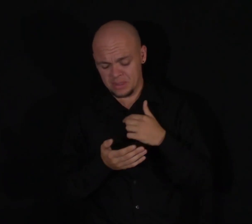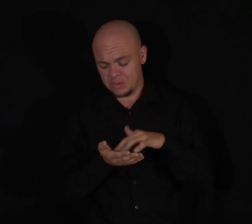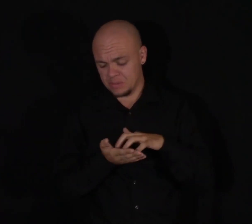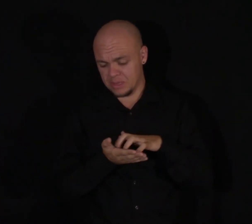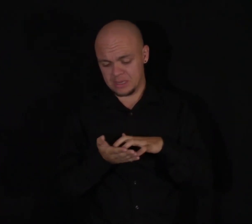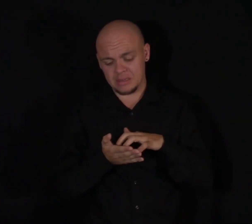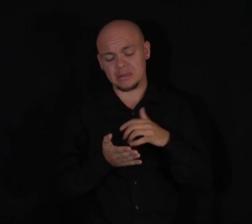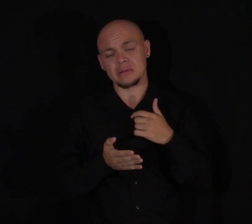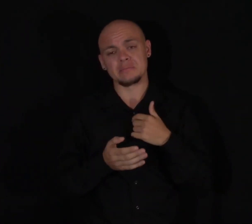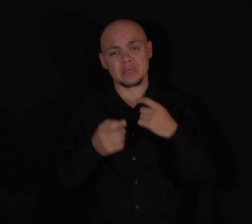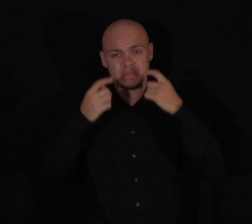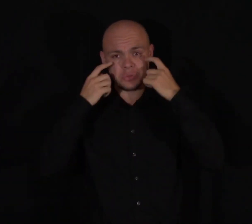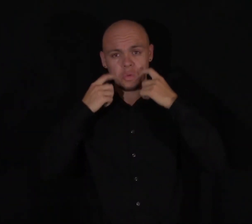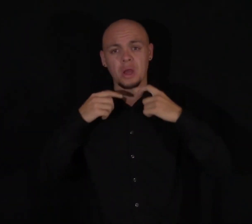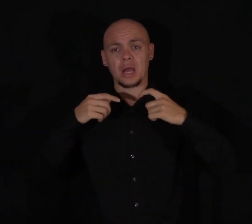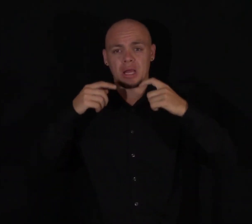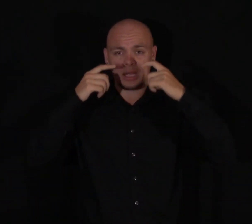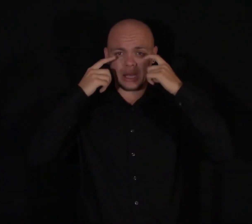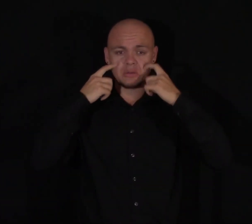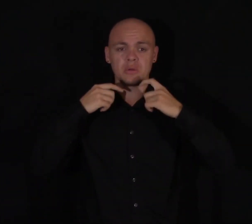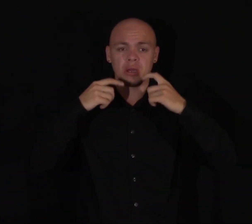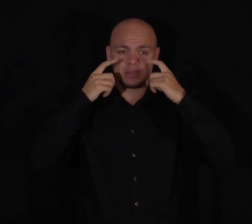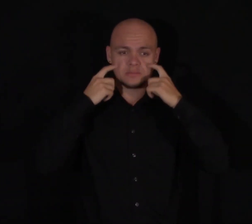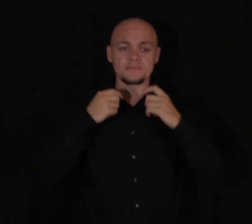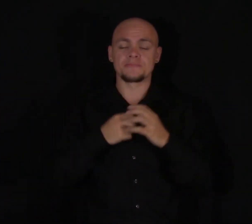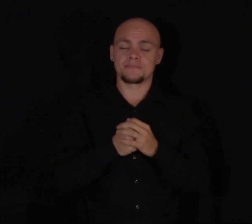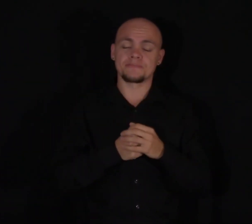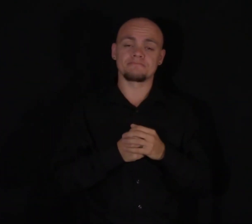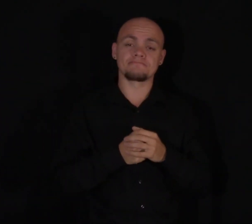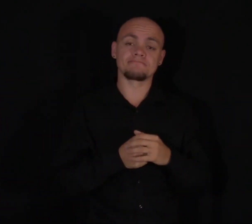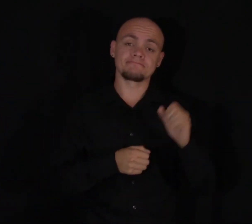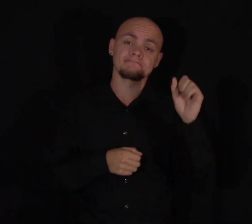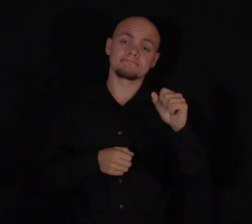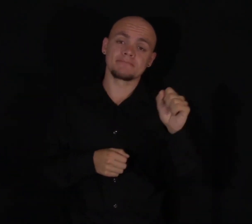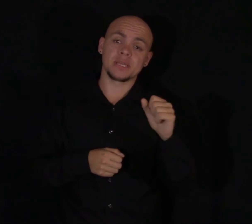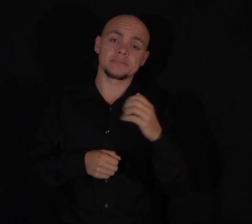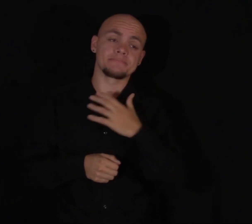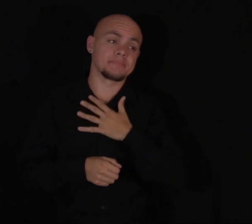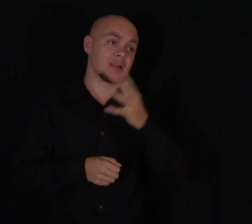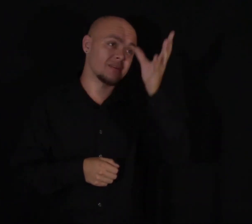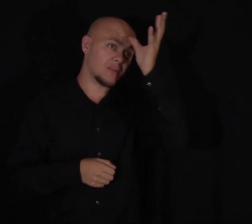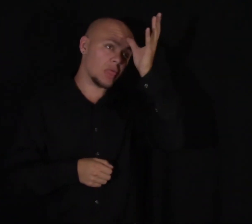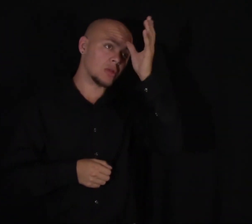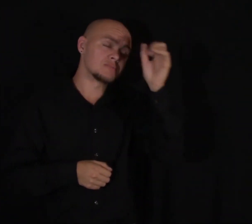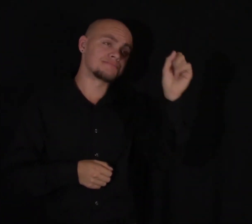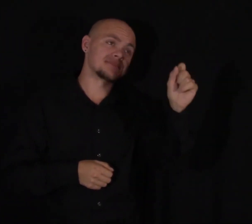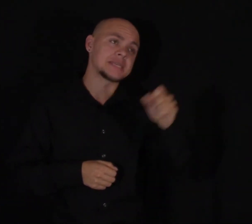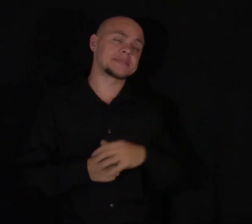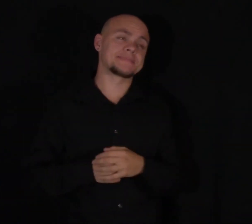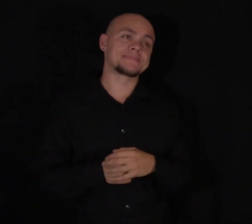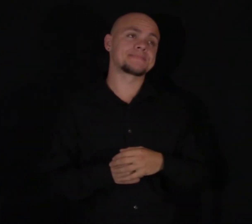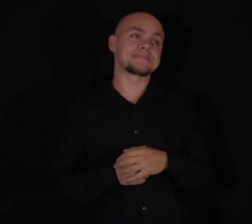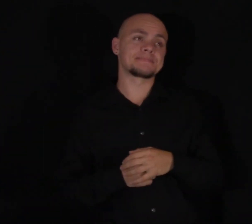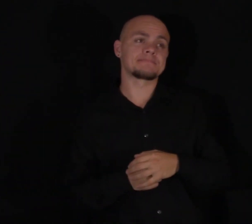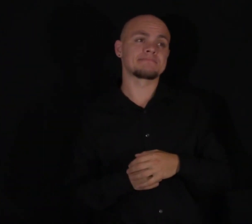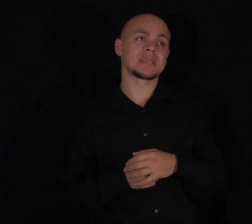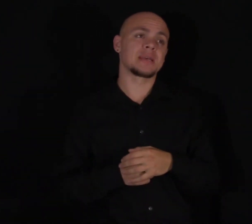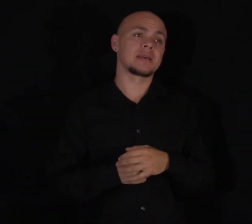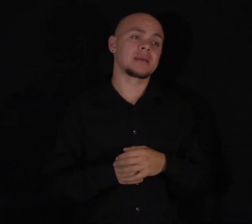shed tears. "Alas, yes, my father," replied I. "Some destiny of the